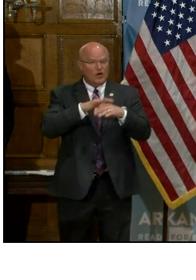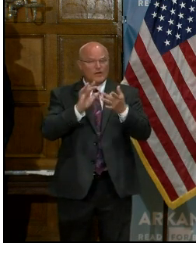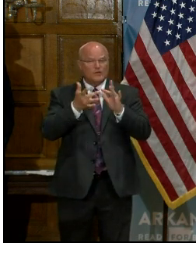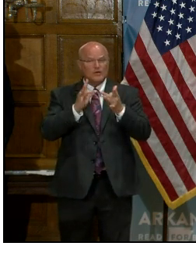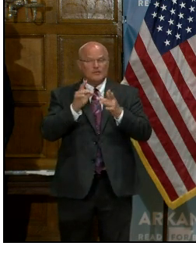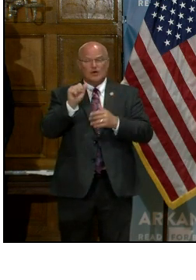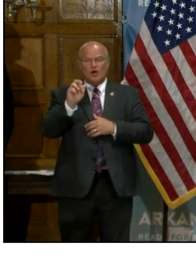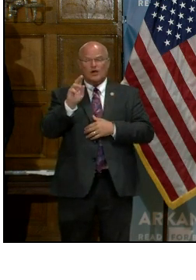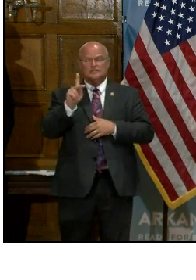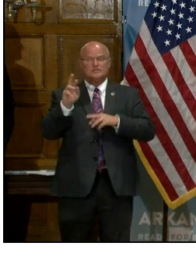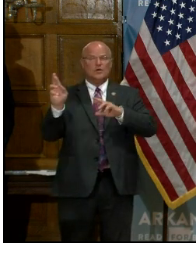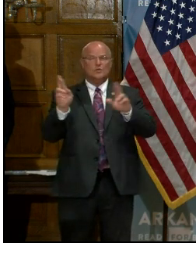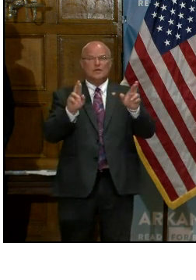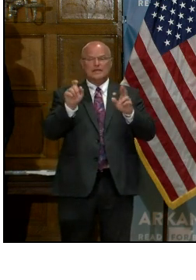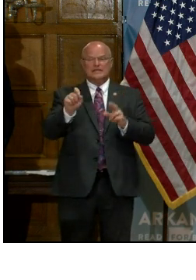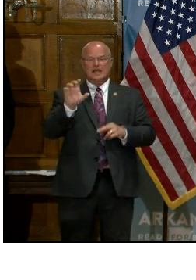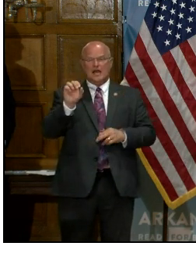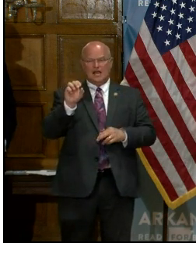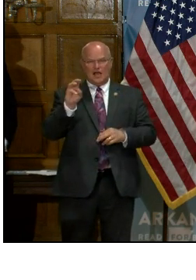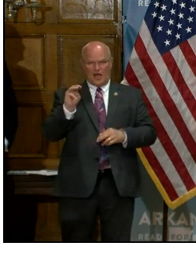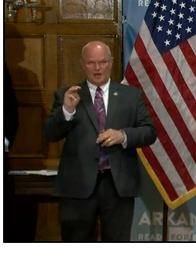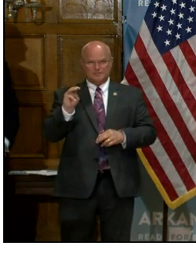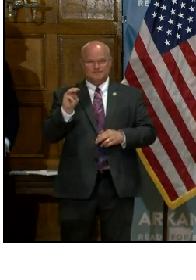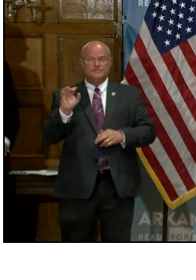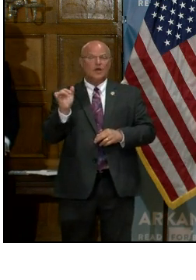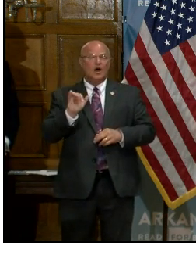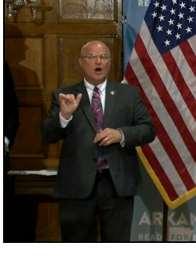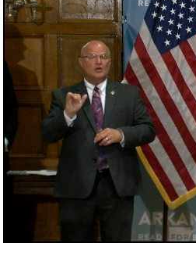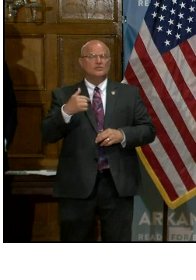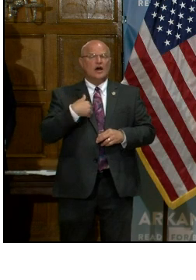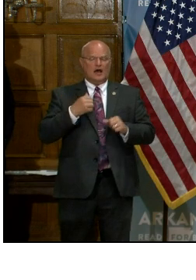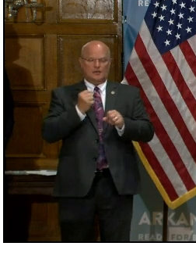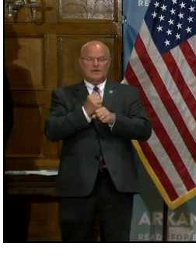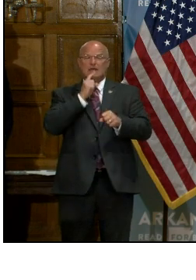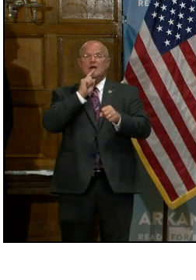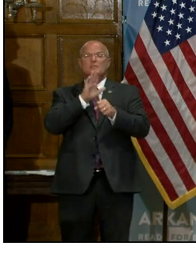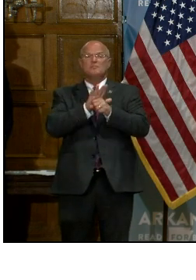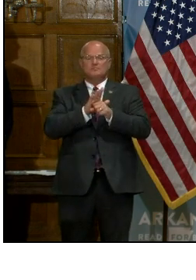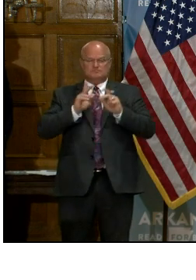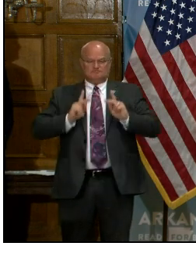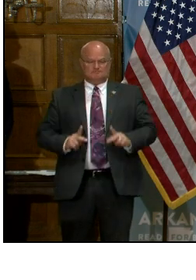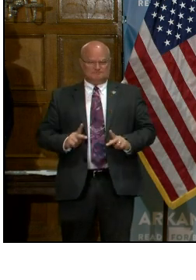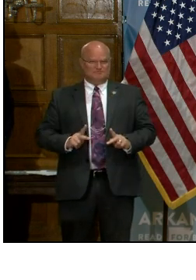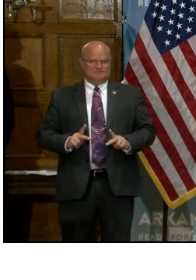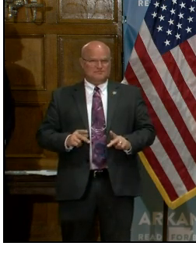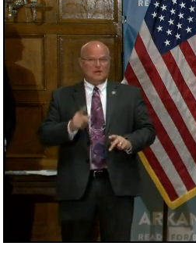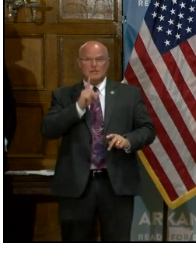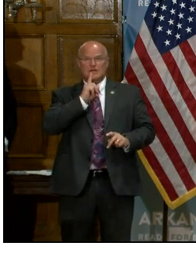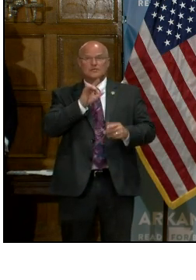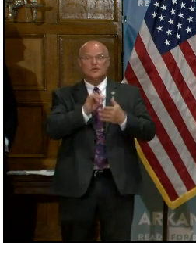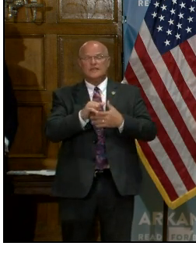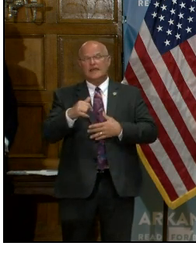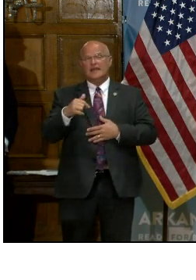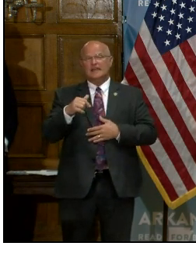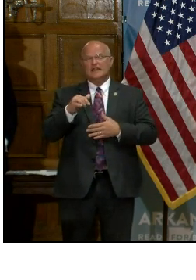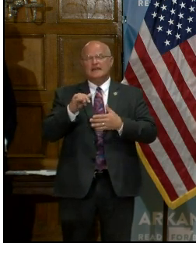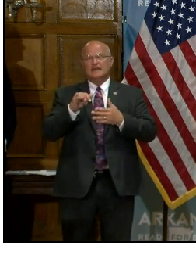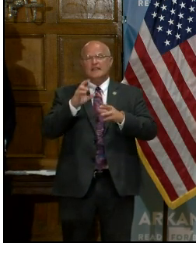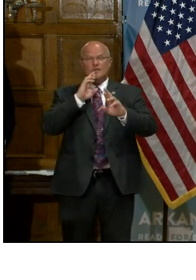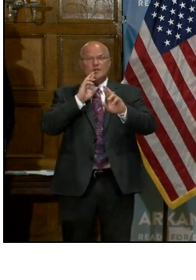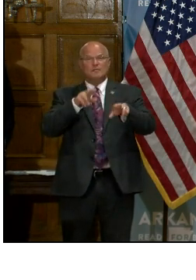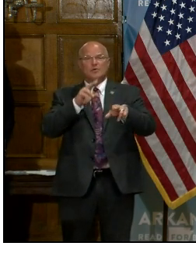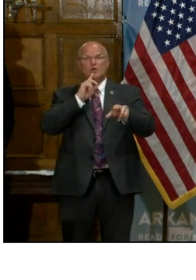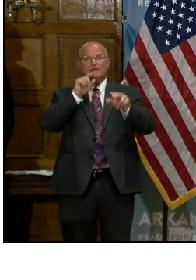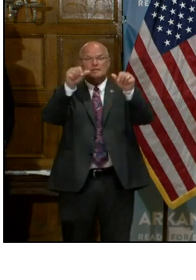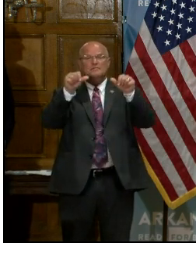website arkansasready.com. Also, I'll make a personal commitment here today to make sure that the